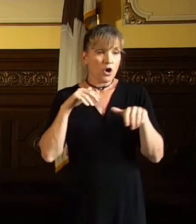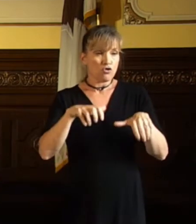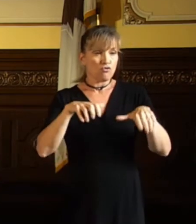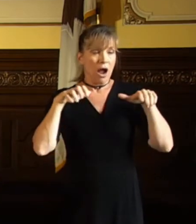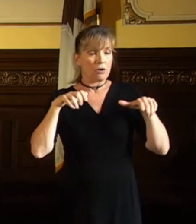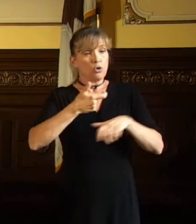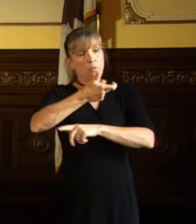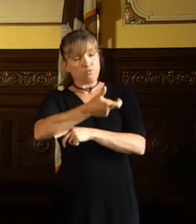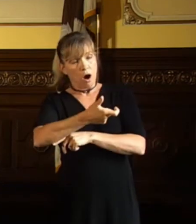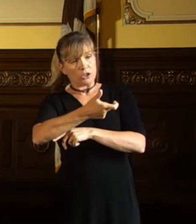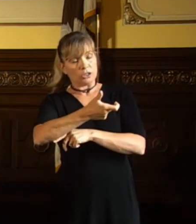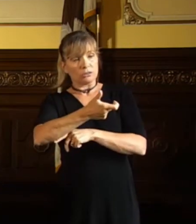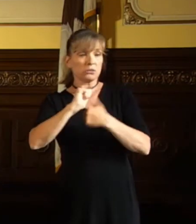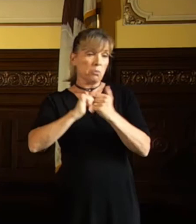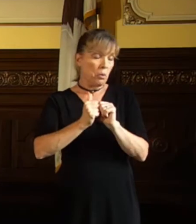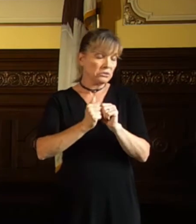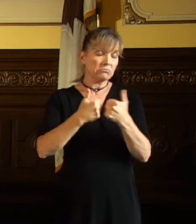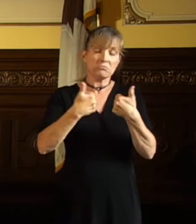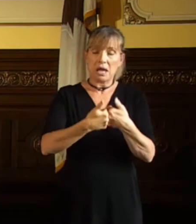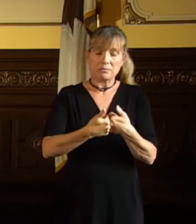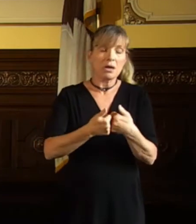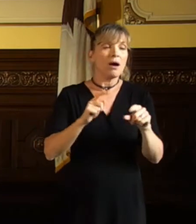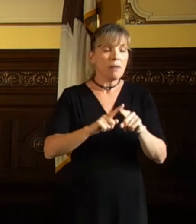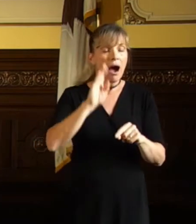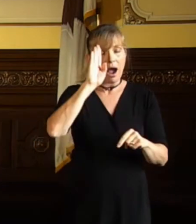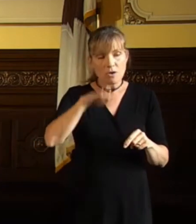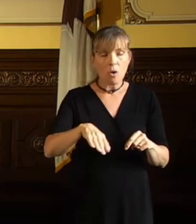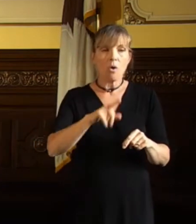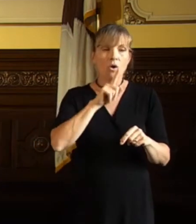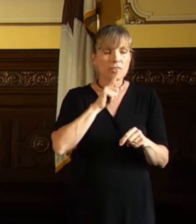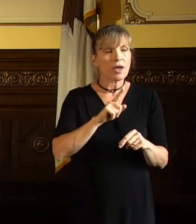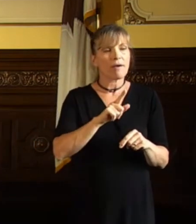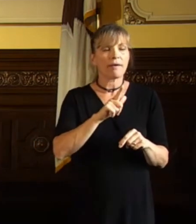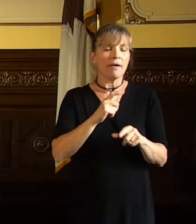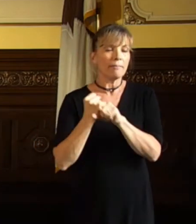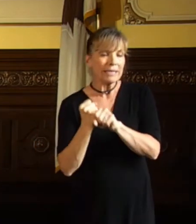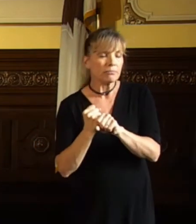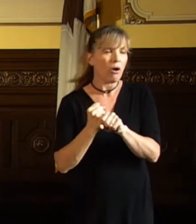in a stand watching those games, but I know that there are Little